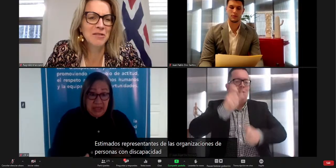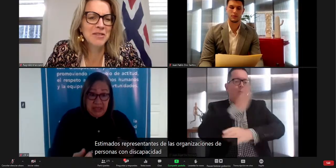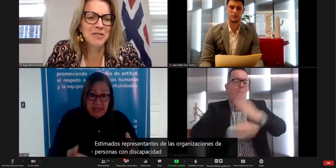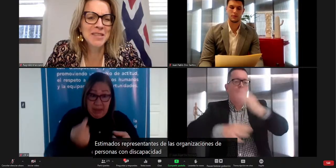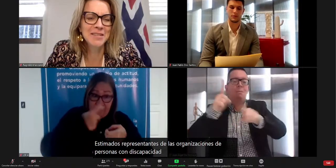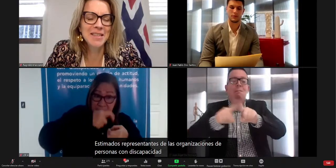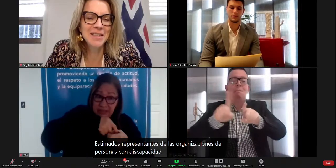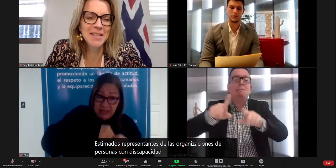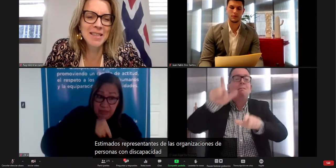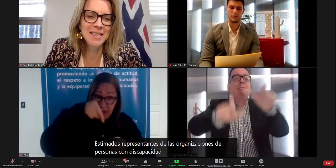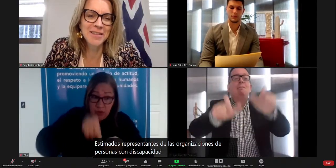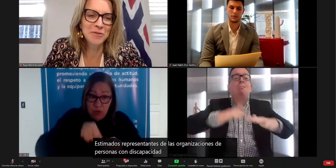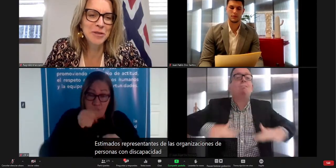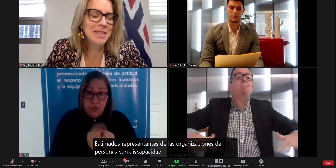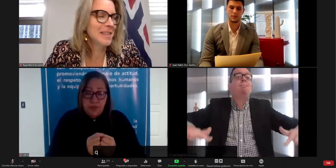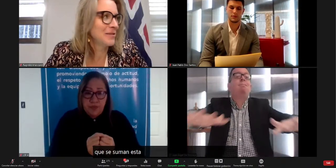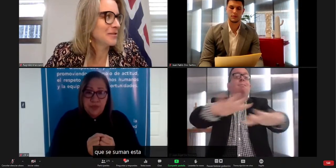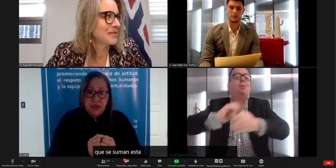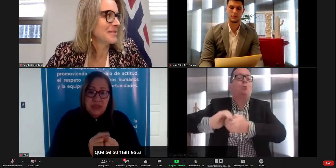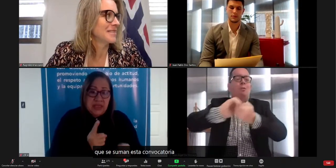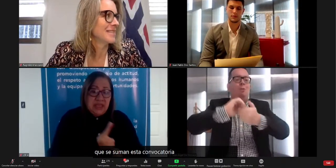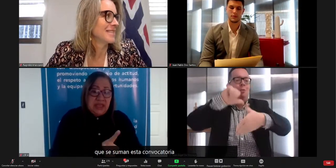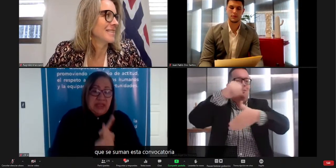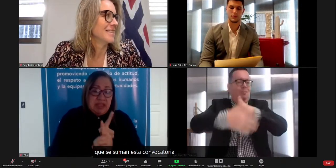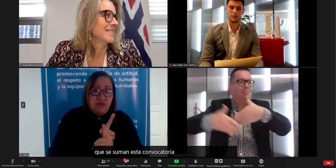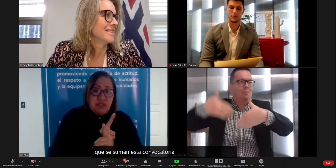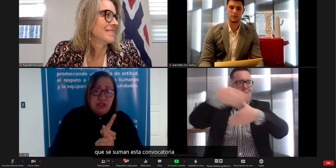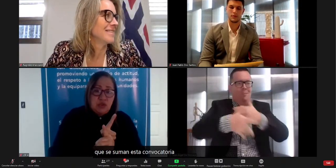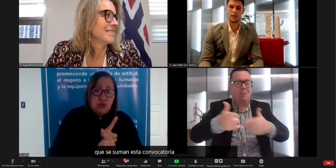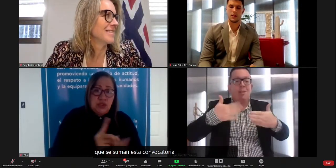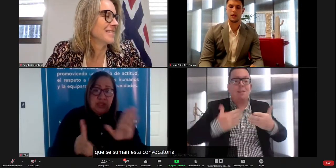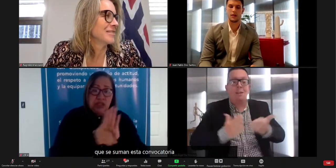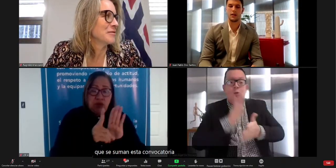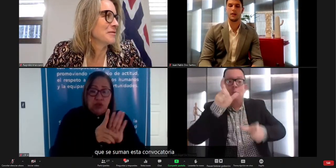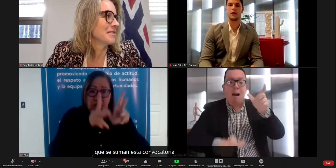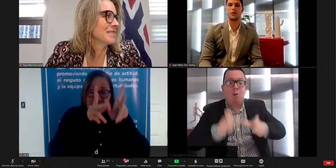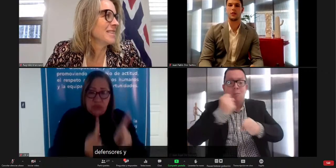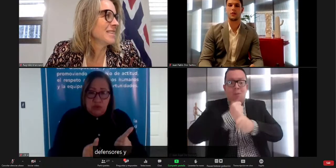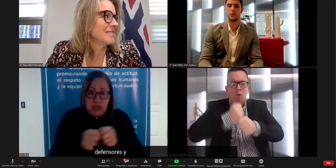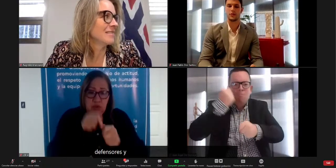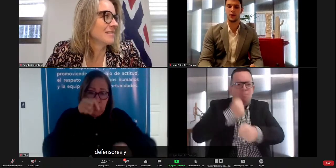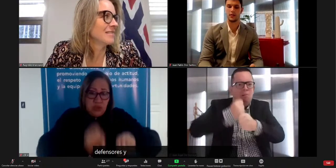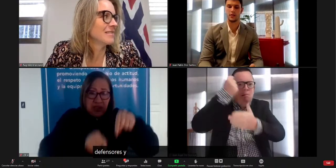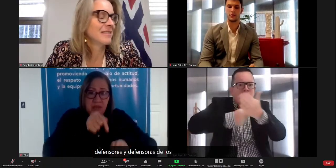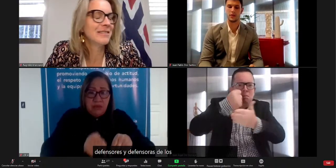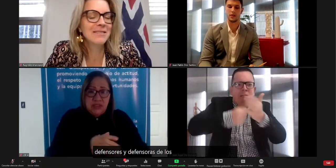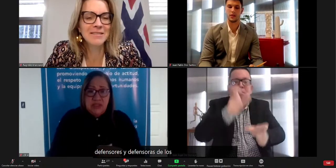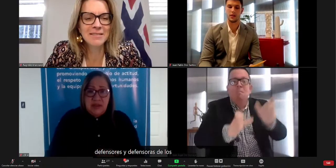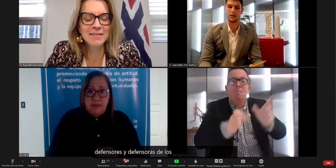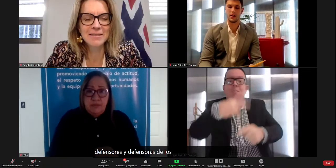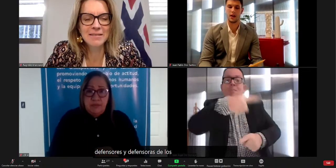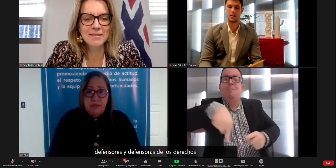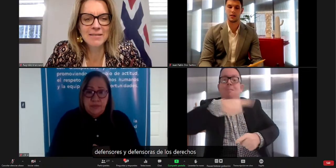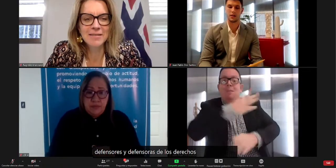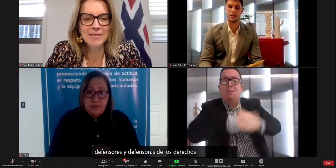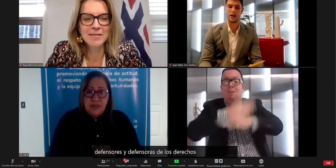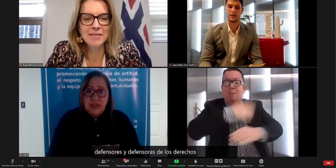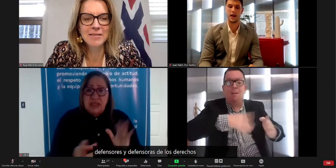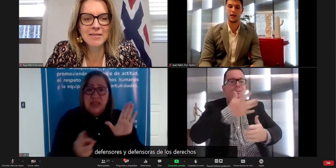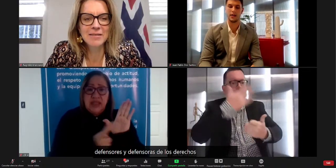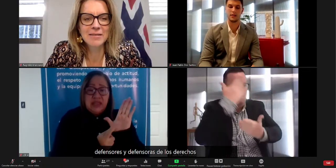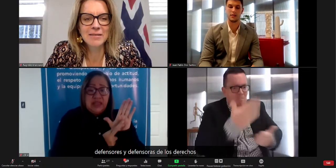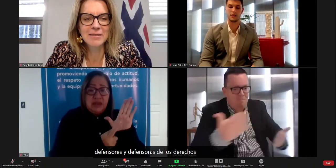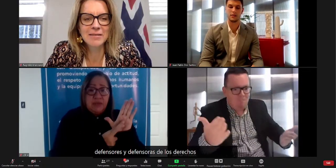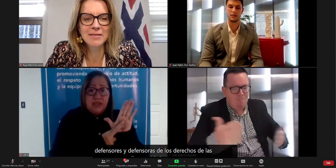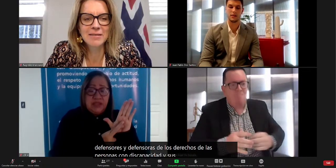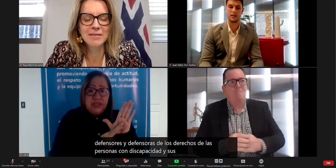disabilities that come together to this colon defenders of persons with disabilities and their